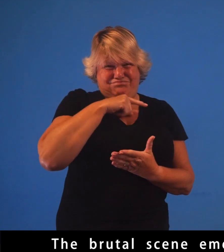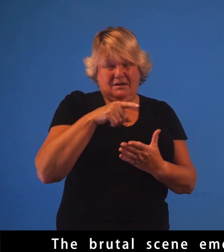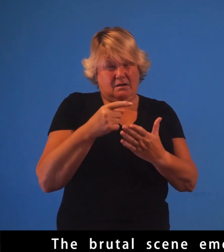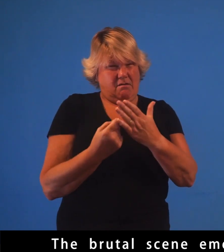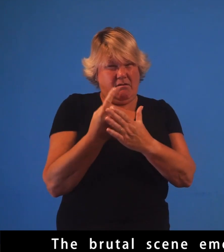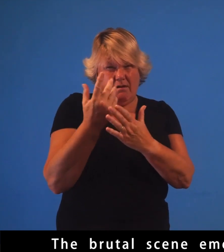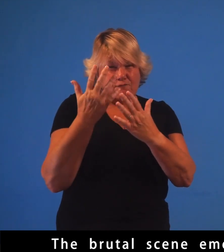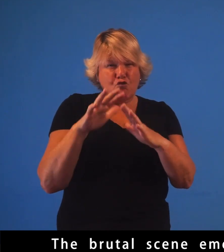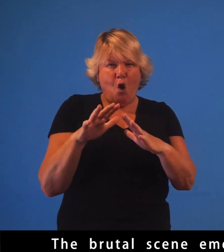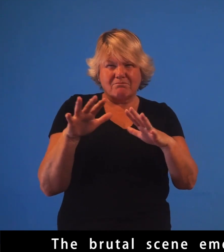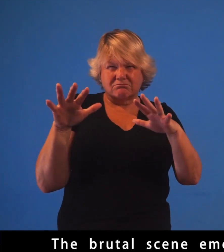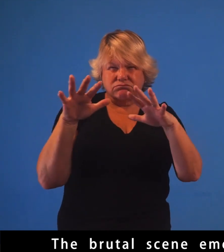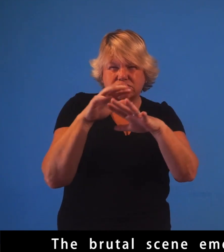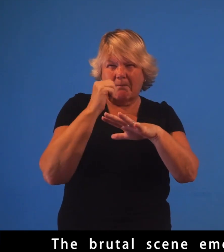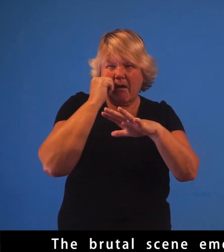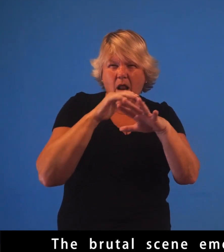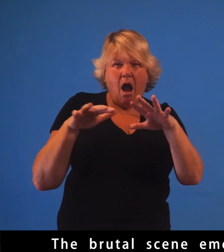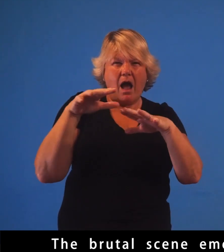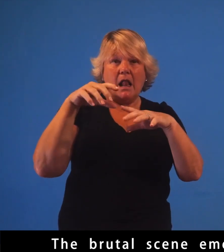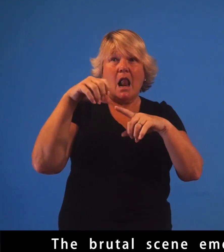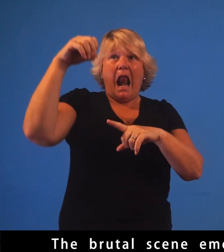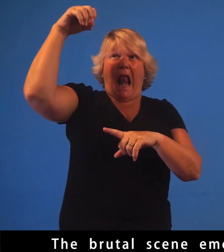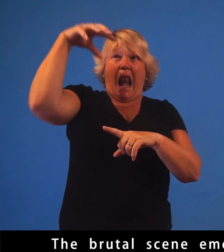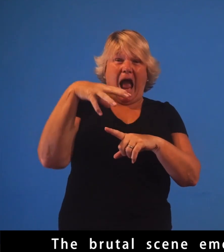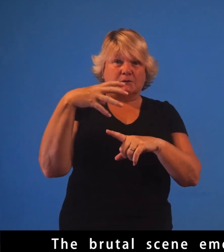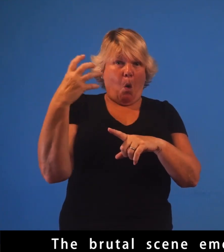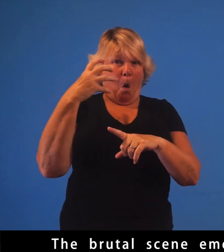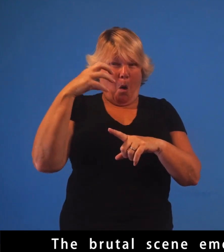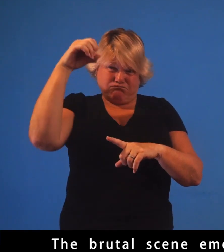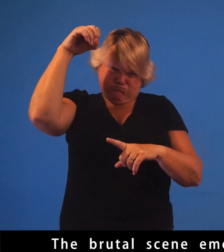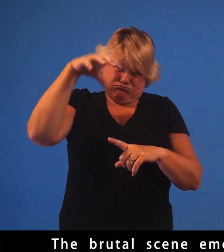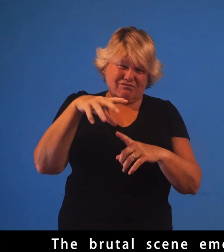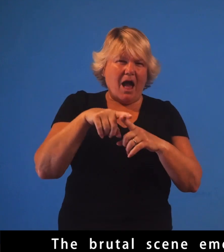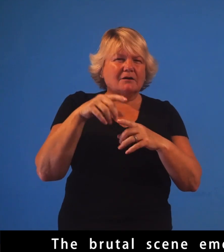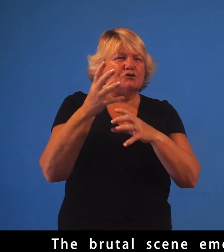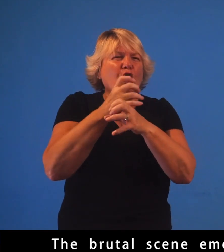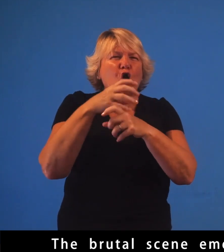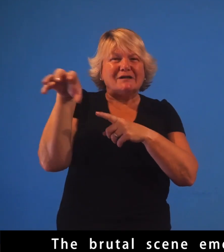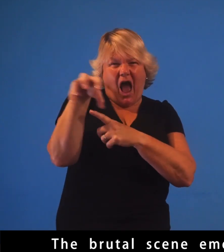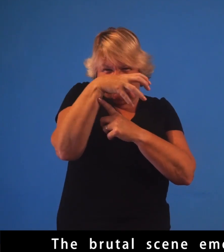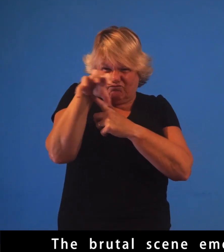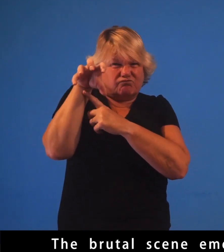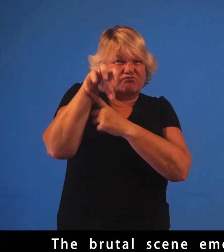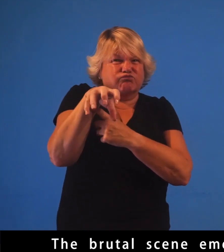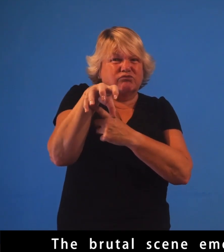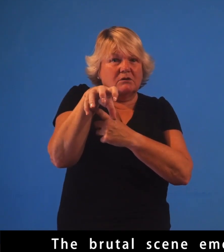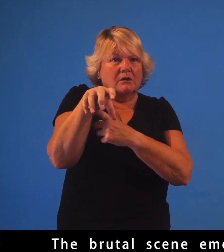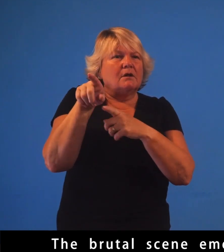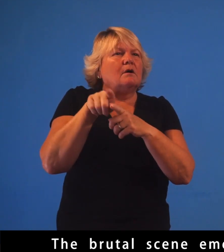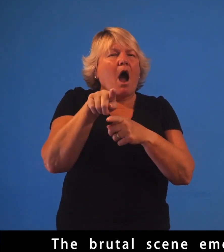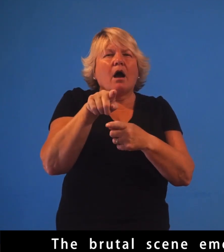The brutal scene emerges from the blackness and is harshly lit by a powerful